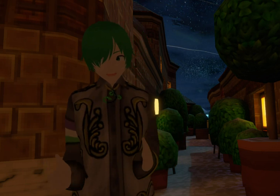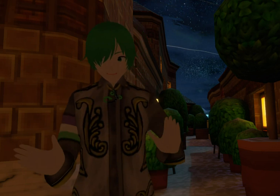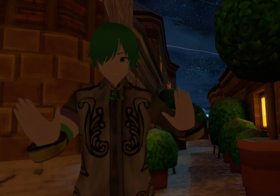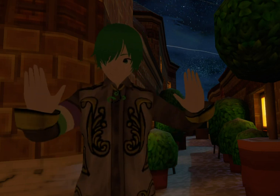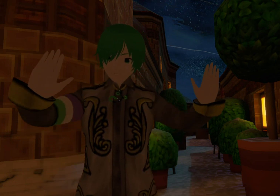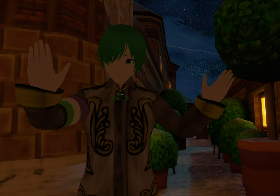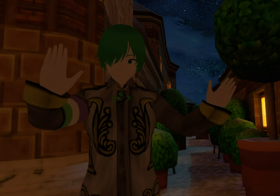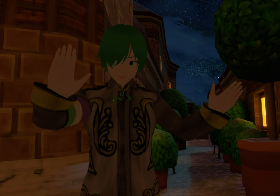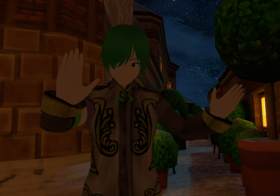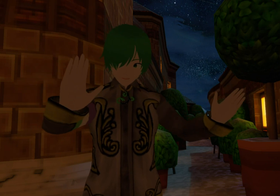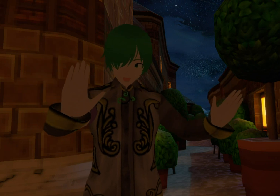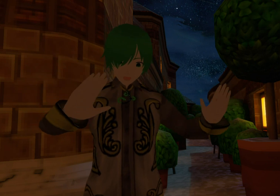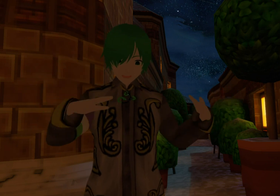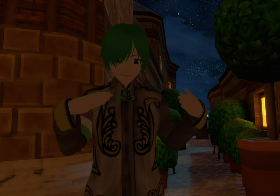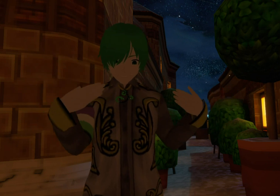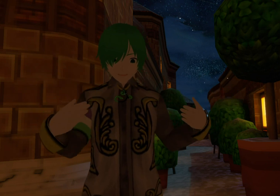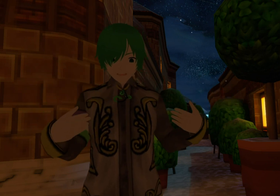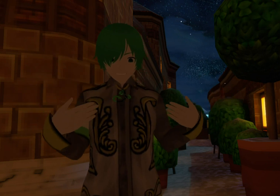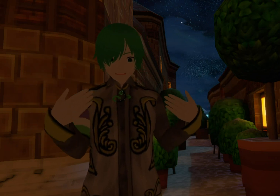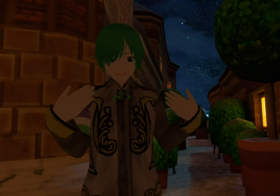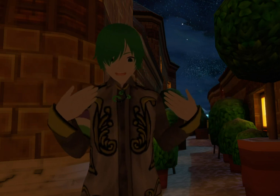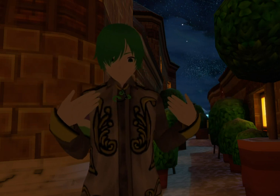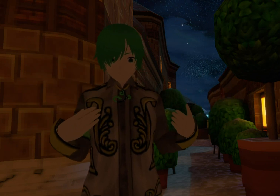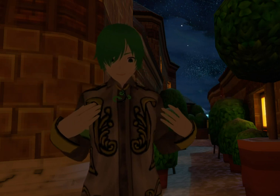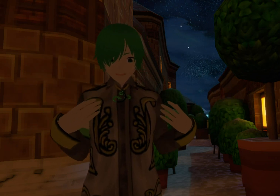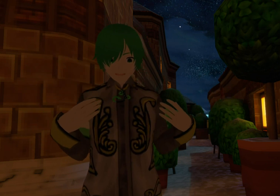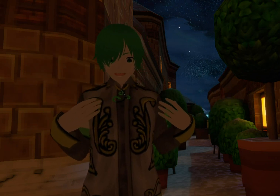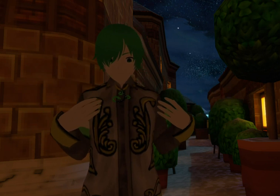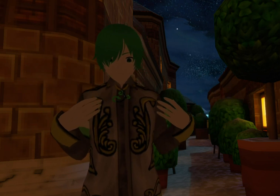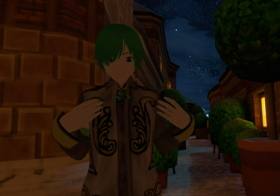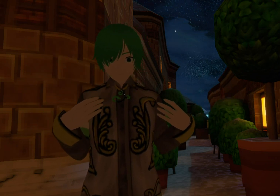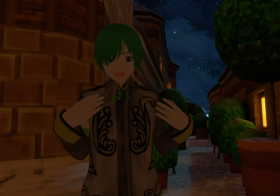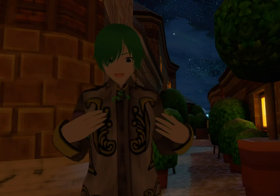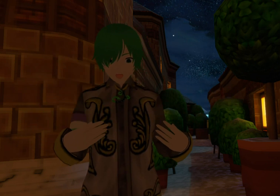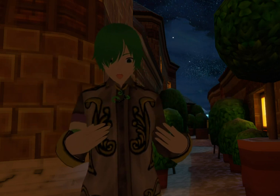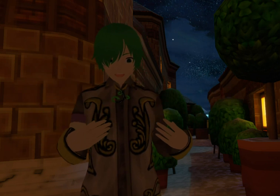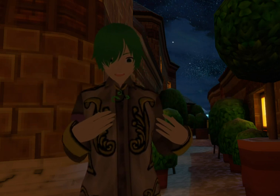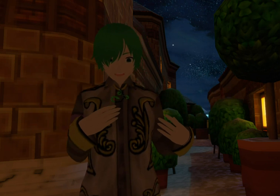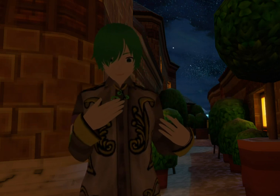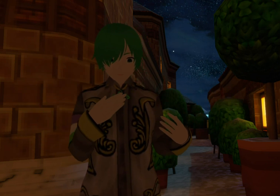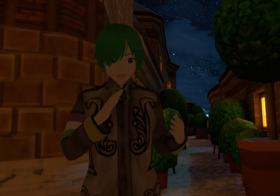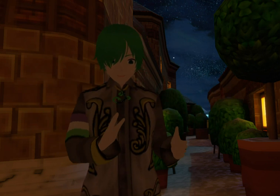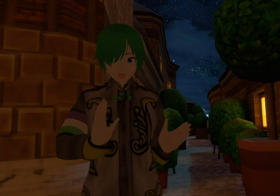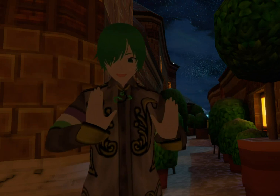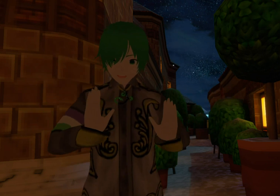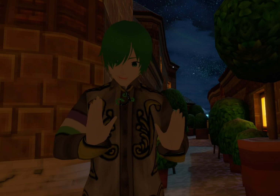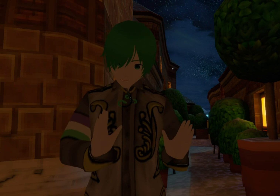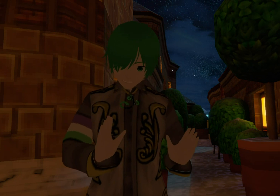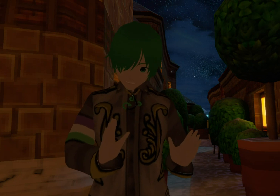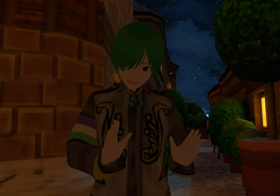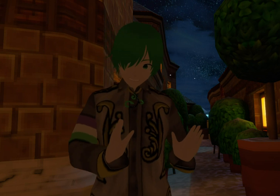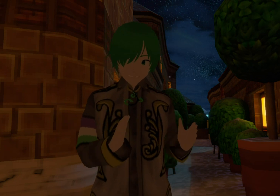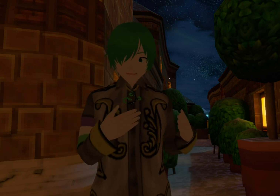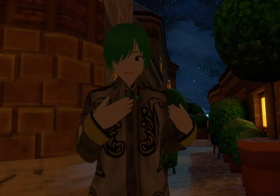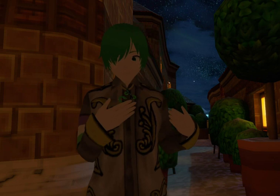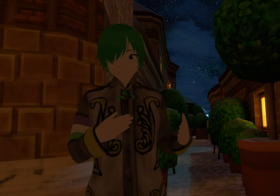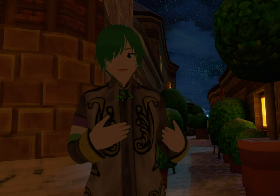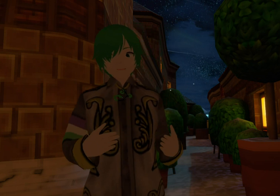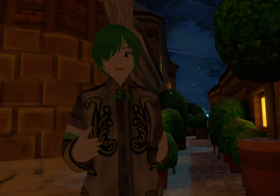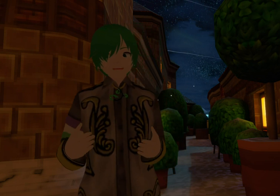awareness. Big words for just saying being aware of where precisely your body